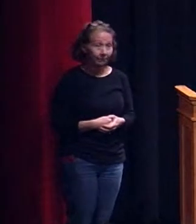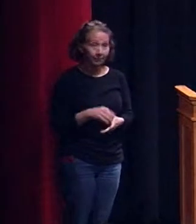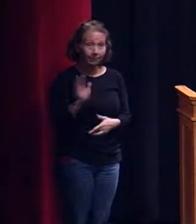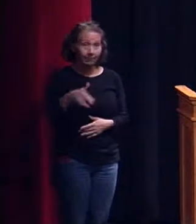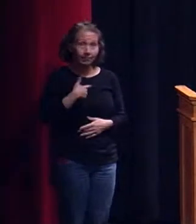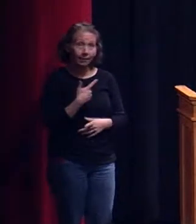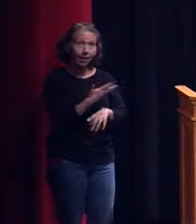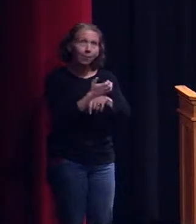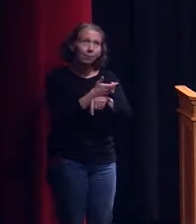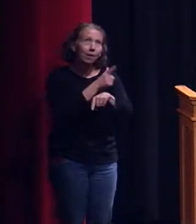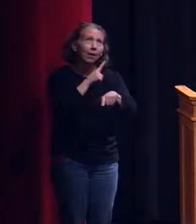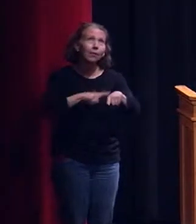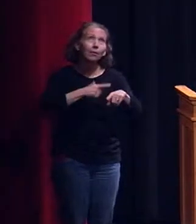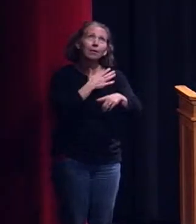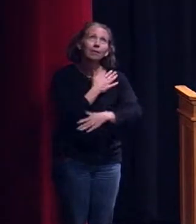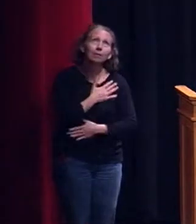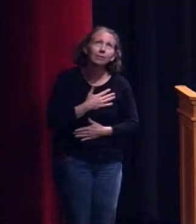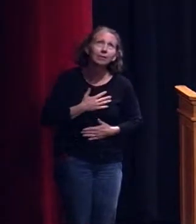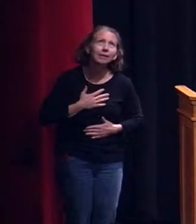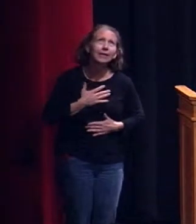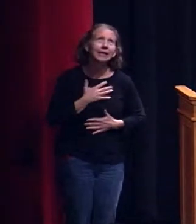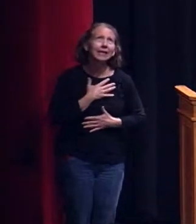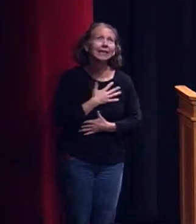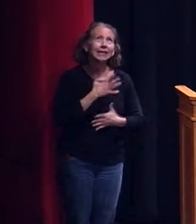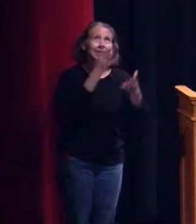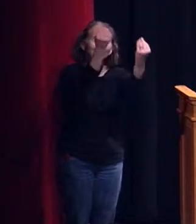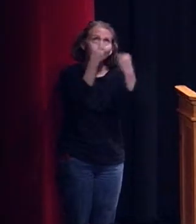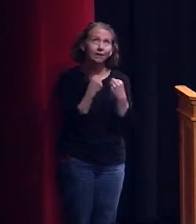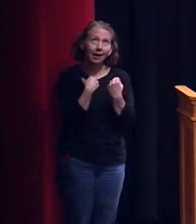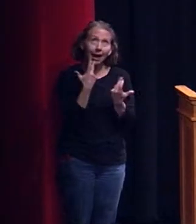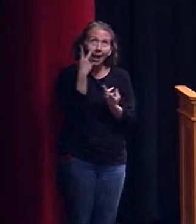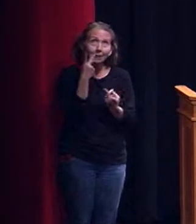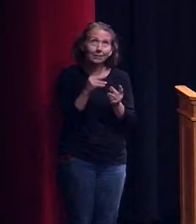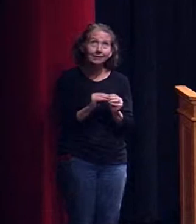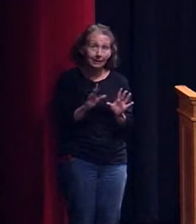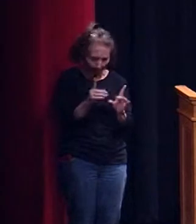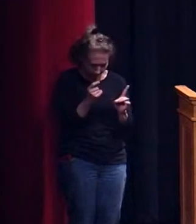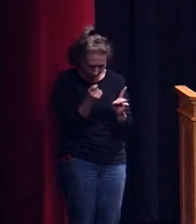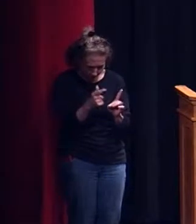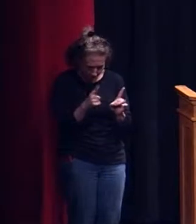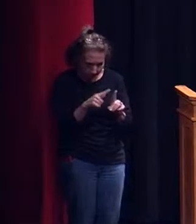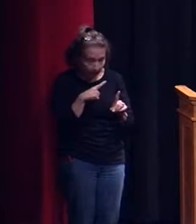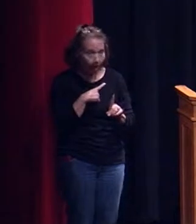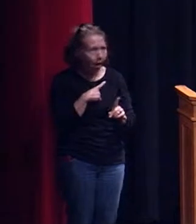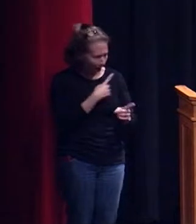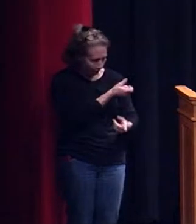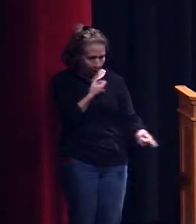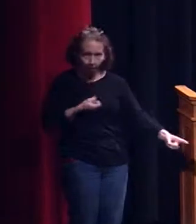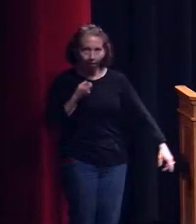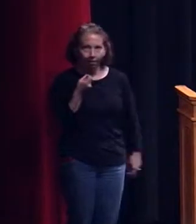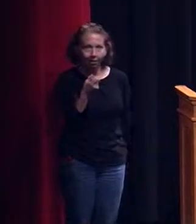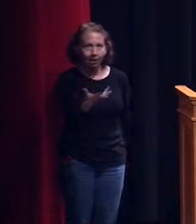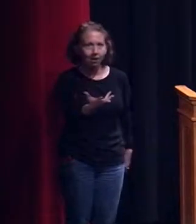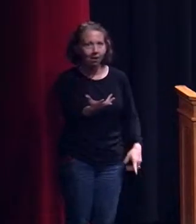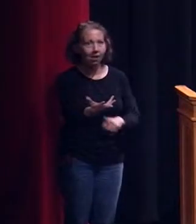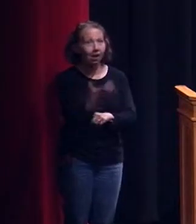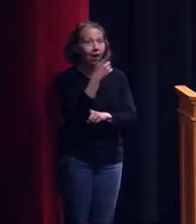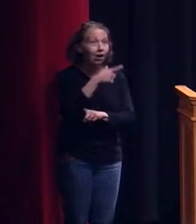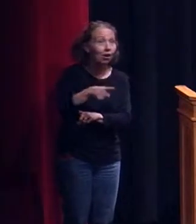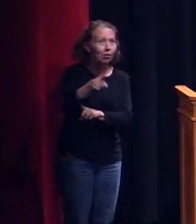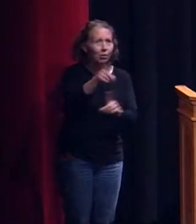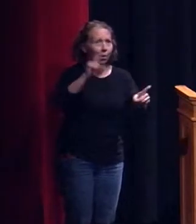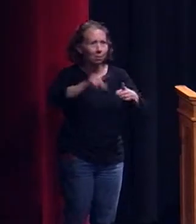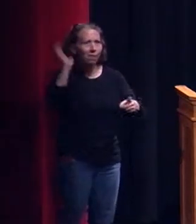I beg the Lord, please, if you would just let me see. He gave me a little peek. Now all I can do is speak. Speaking to existing you who